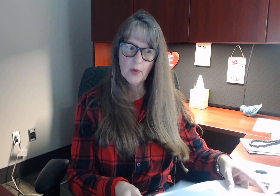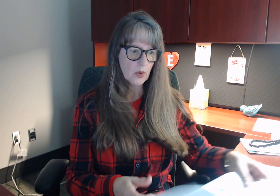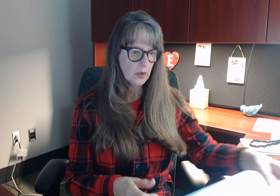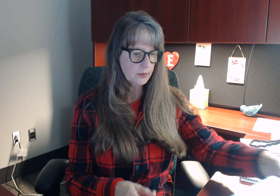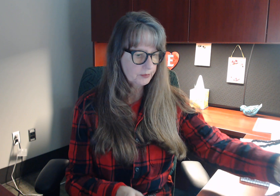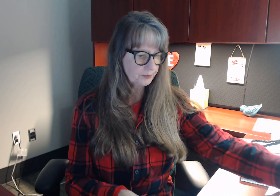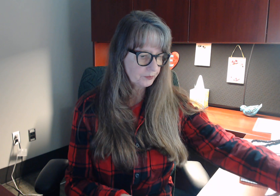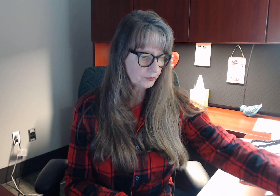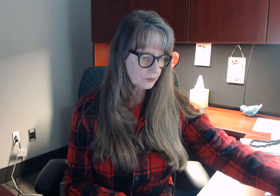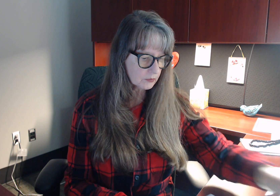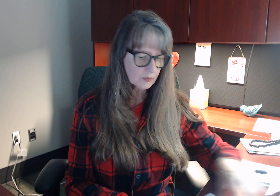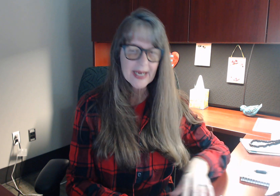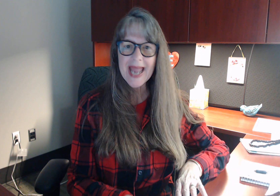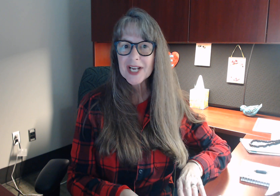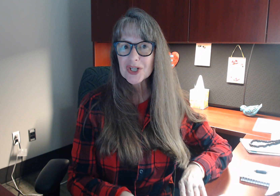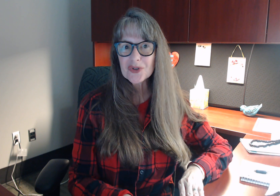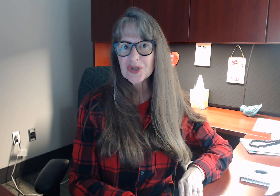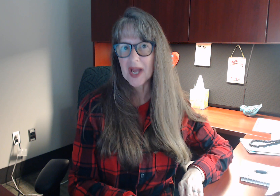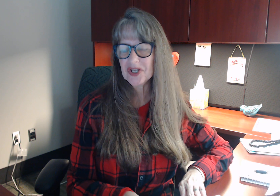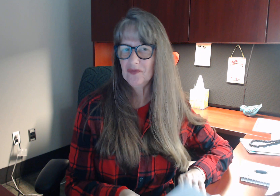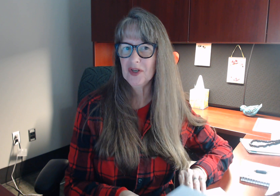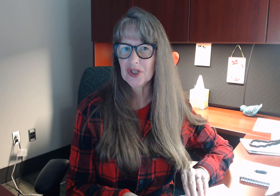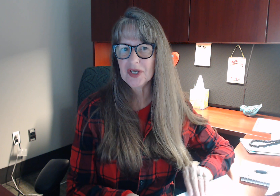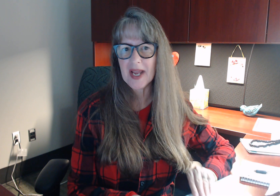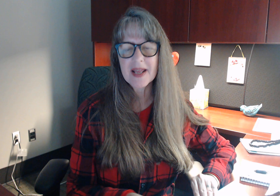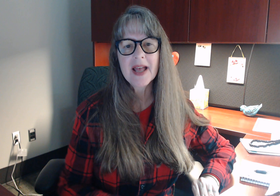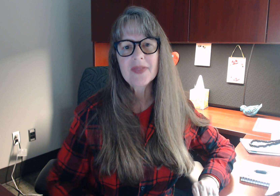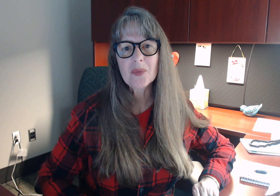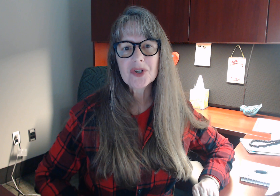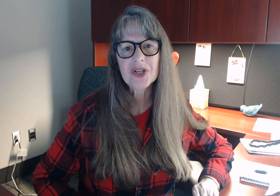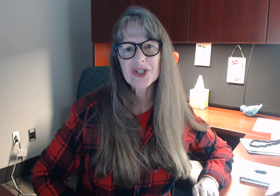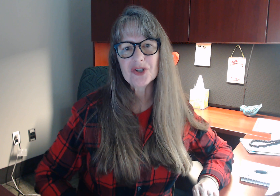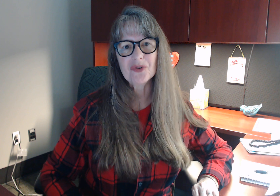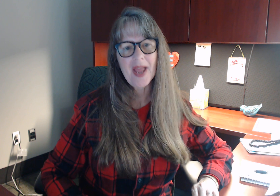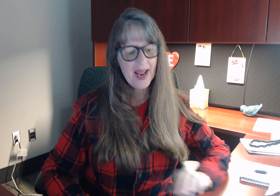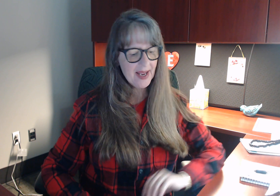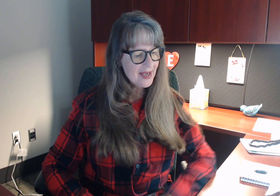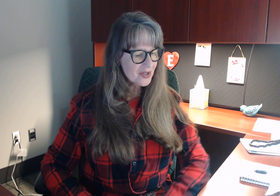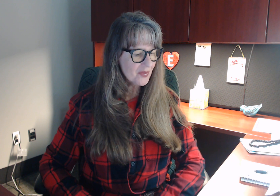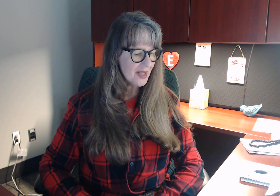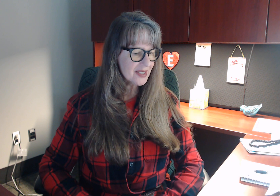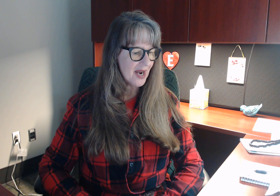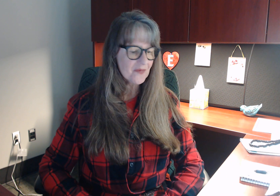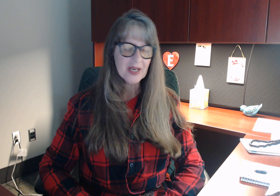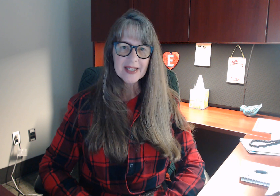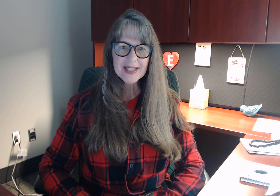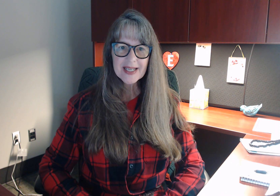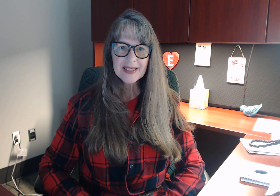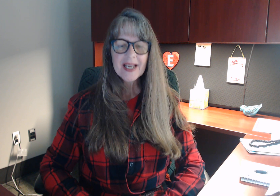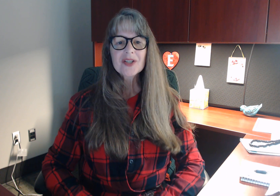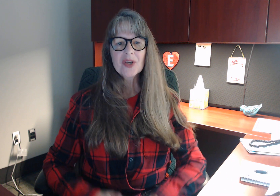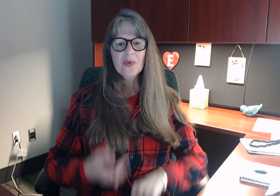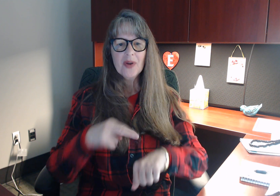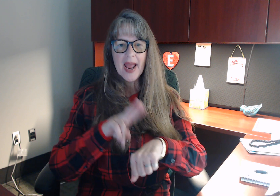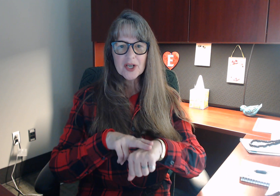word. National Science Fiction Day. That was yesterday. So that's kind of fun, isn't it? So